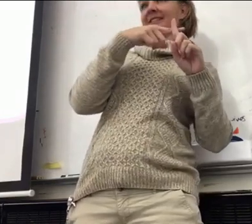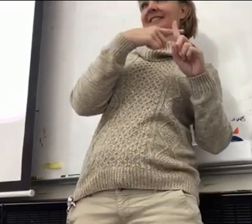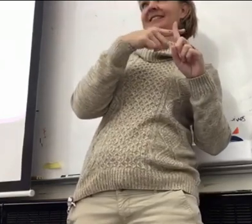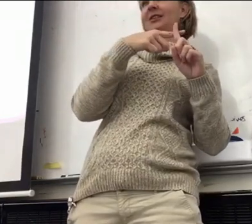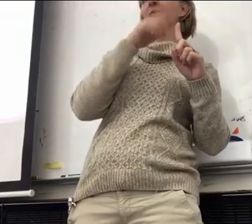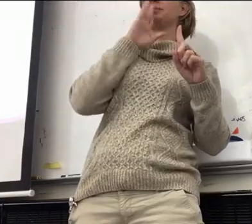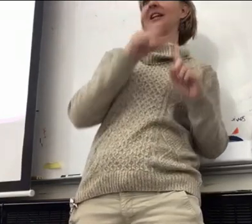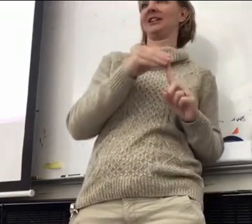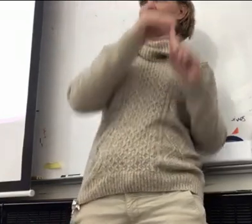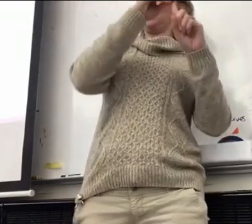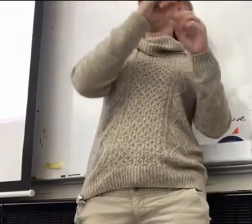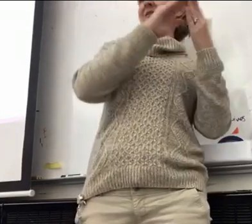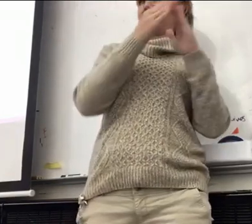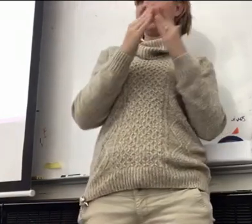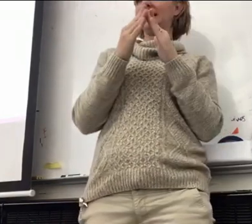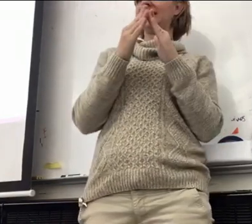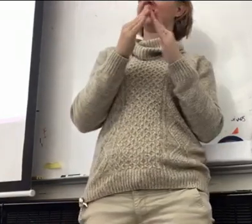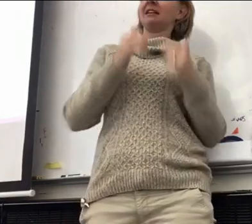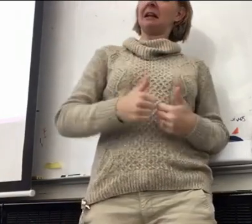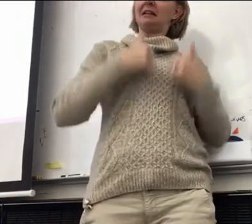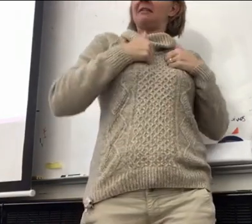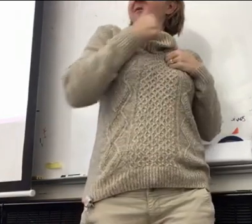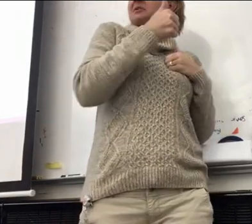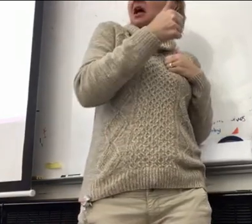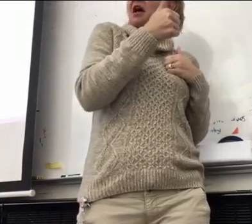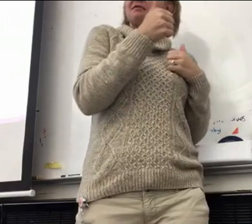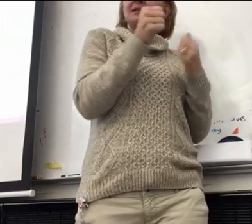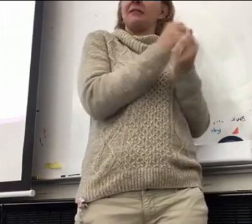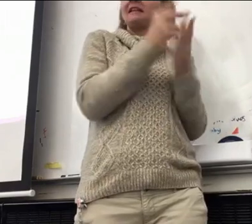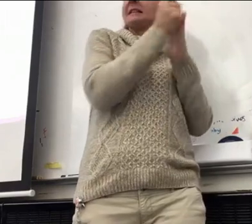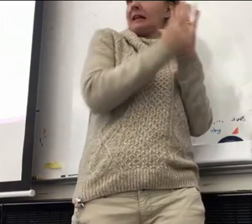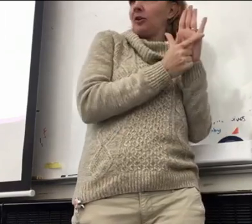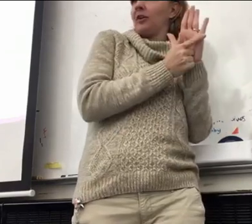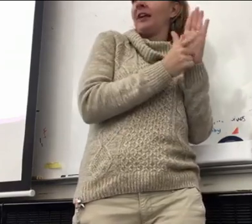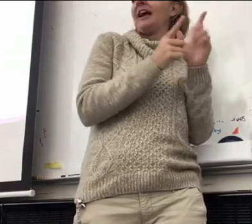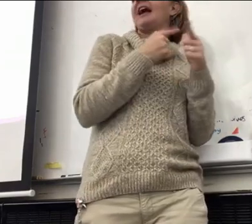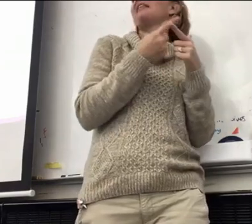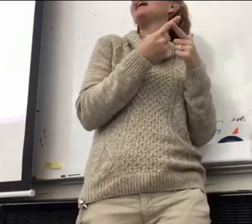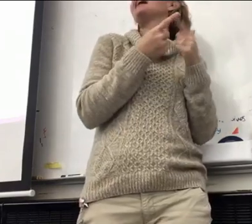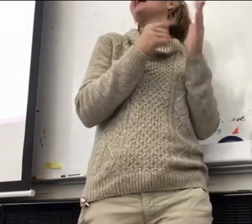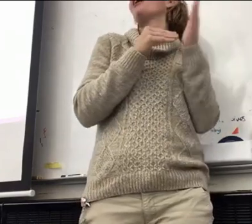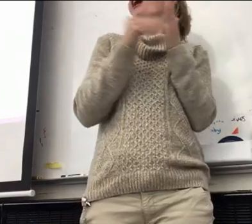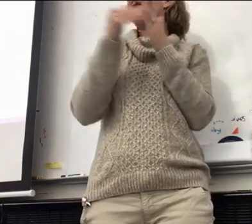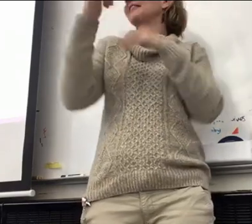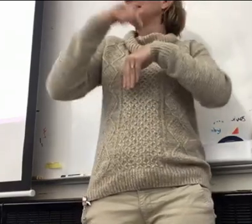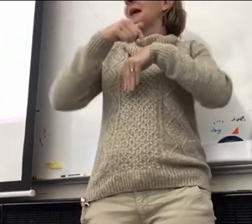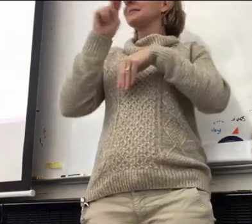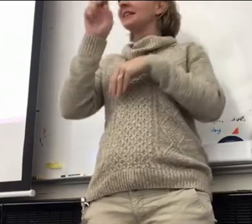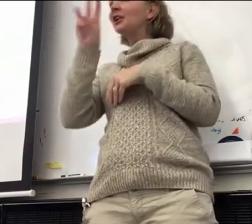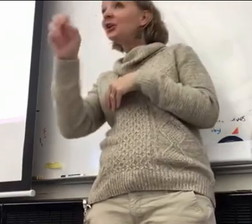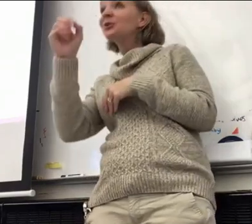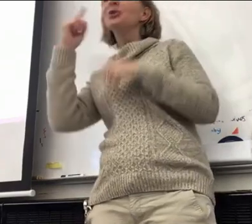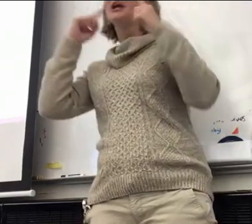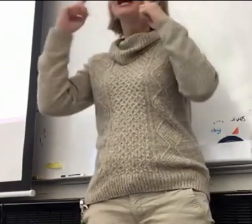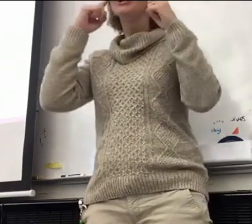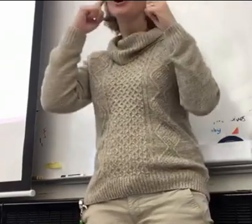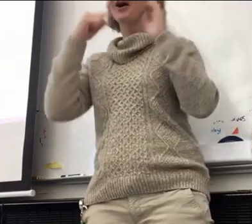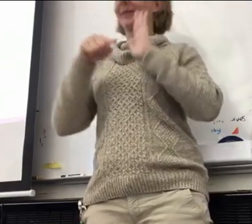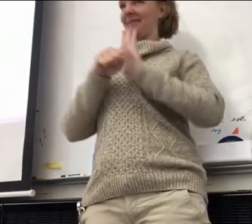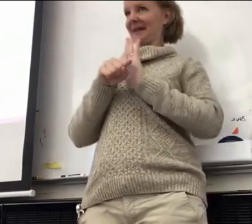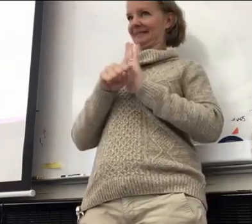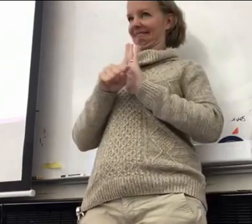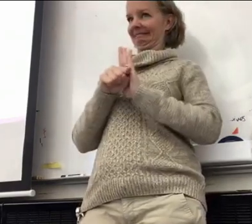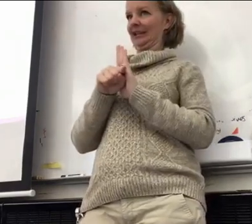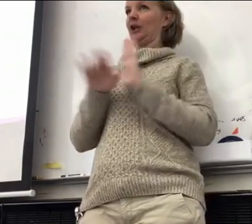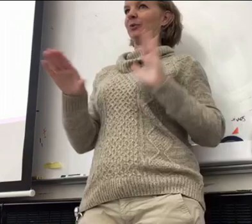be exclusive communities that are going to kind of live their own lives, everything's legal, things like that. Oftentimes, the ones in the news, though, are going to be the bad ones, the ones